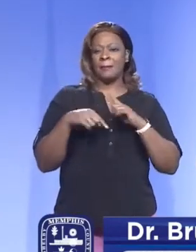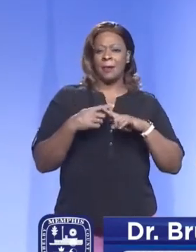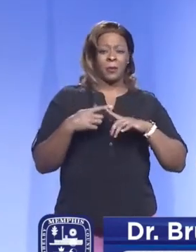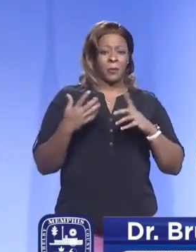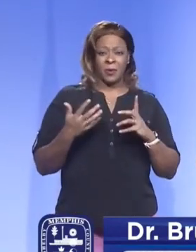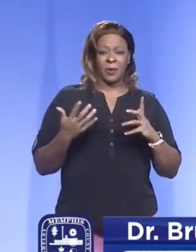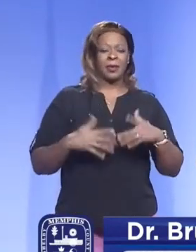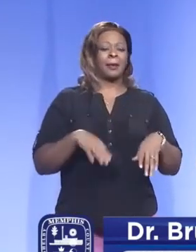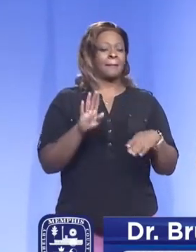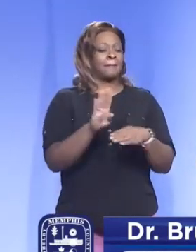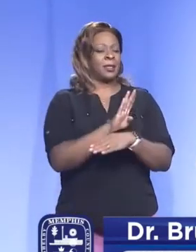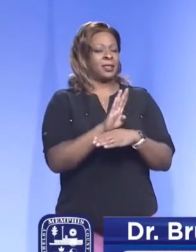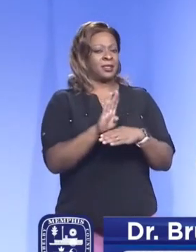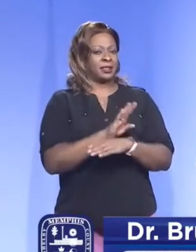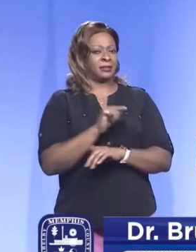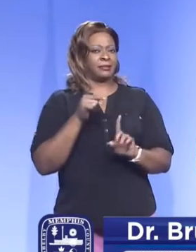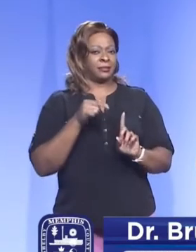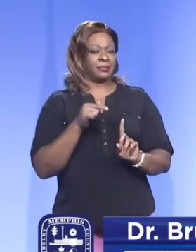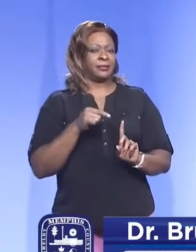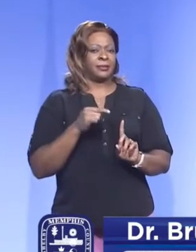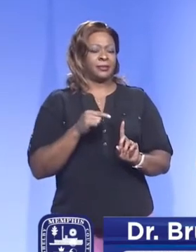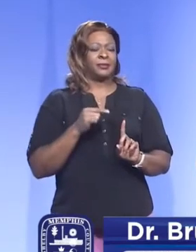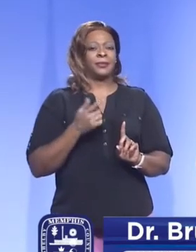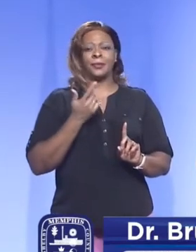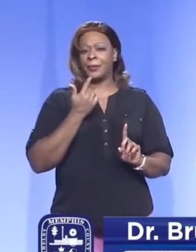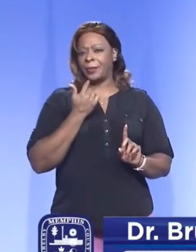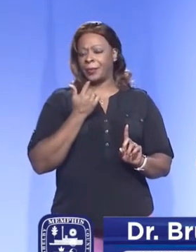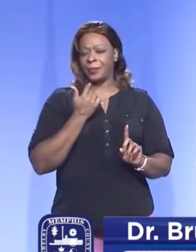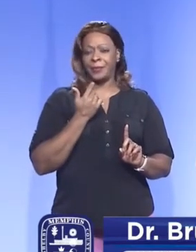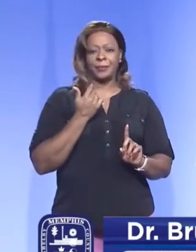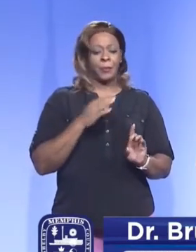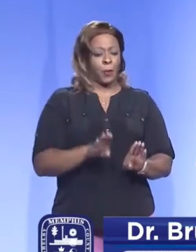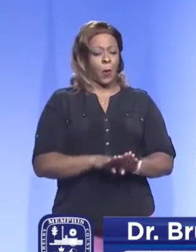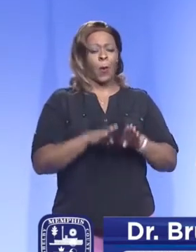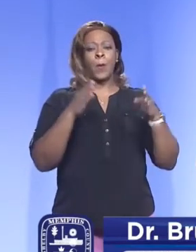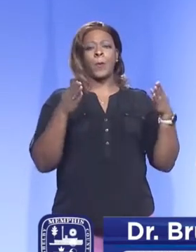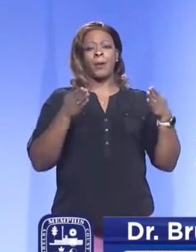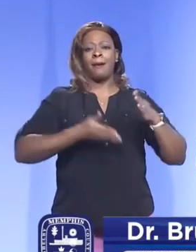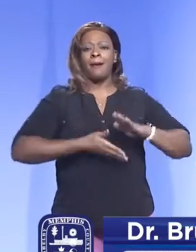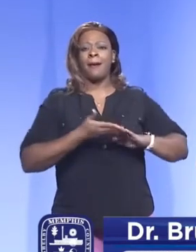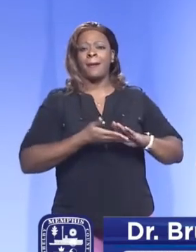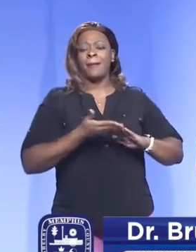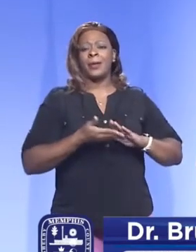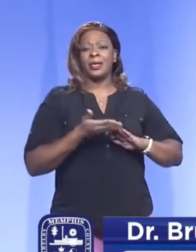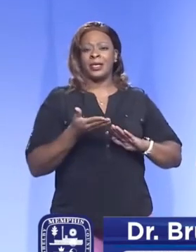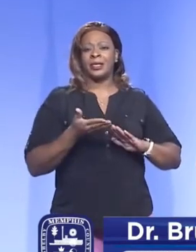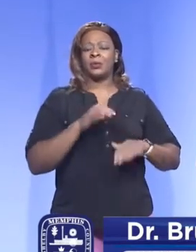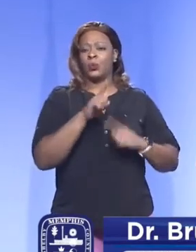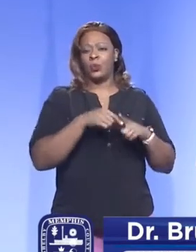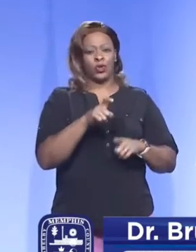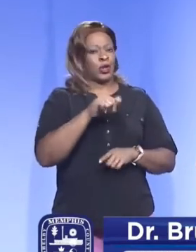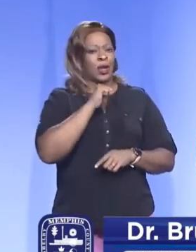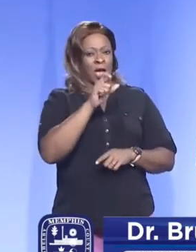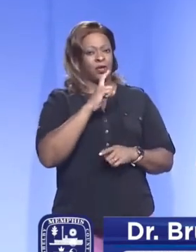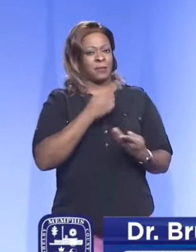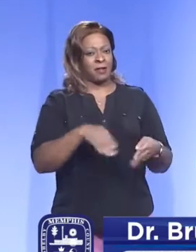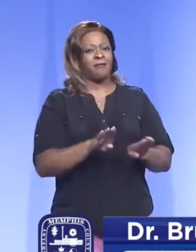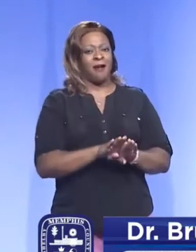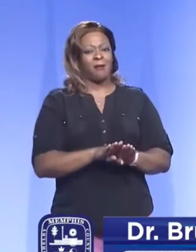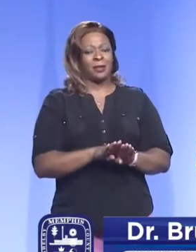some establishments who were open and operating when they should not have been.